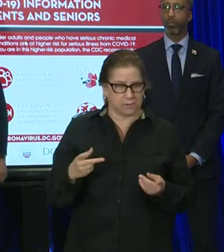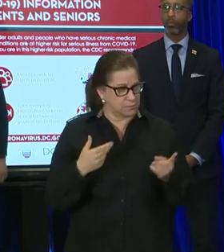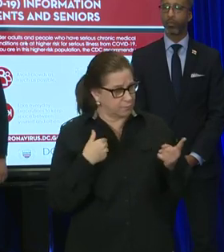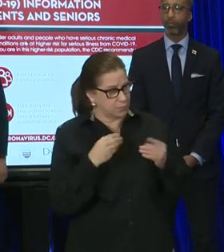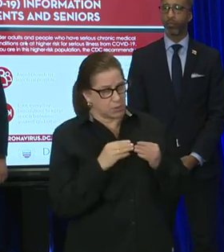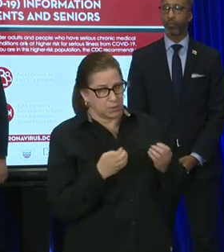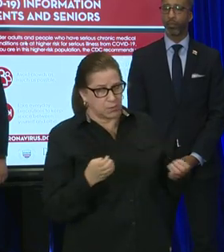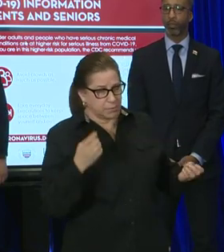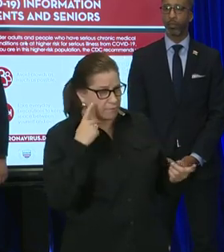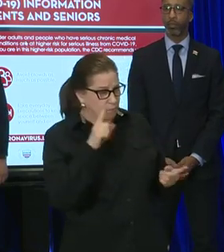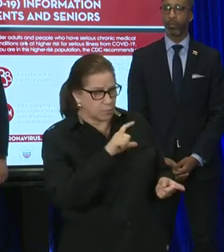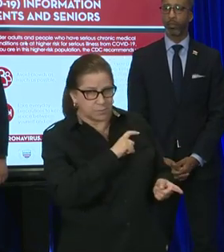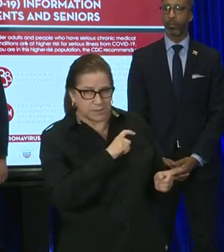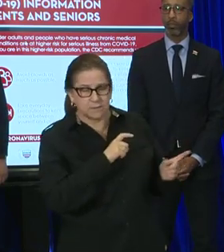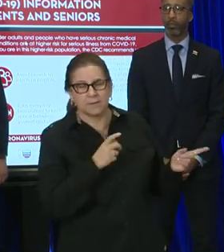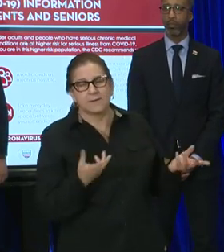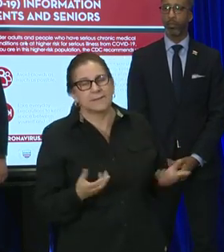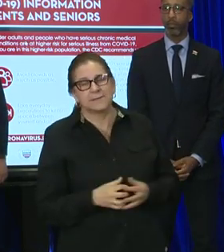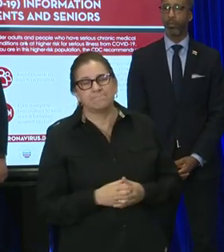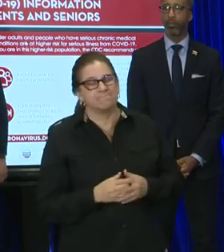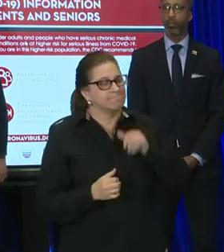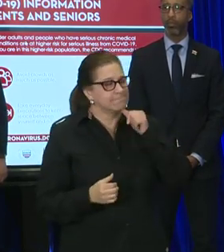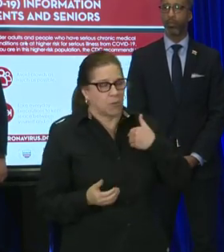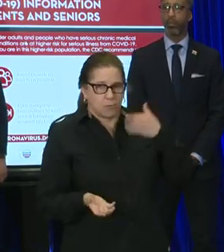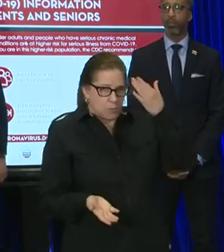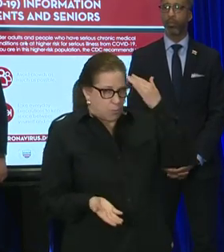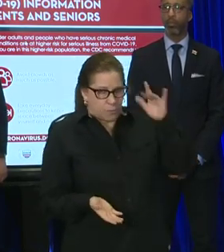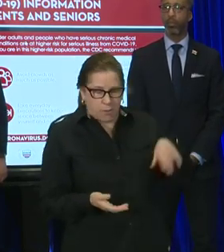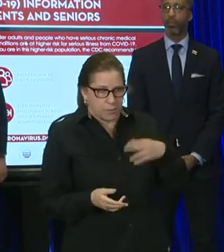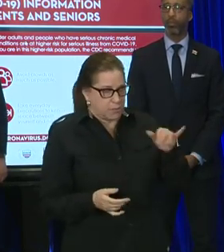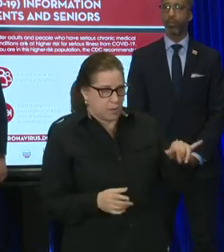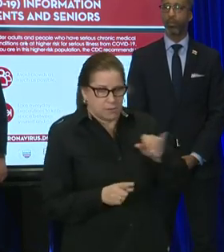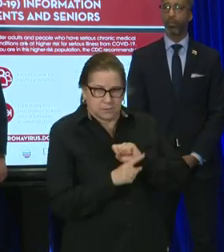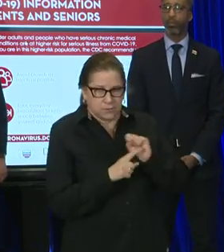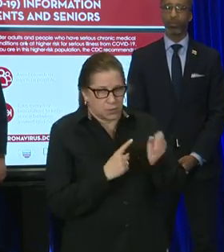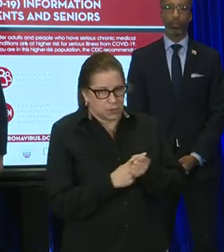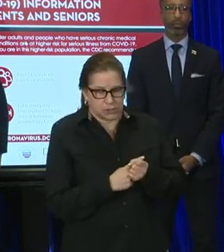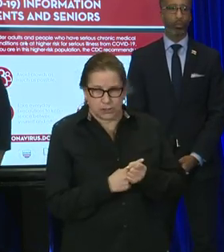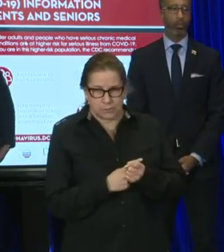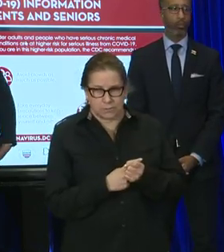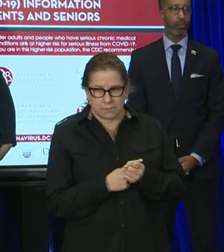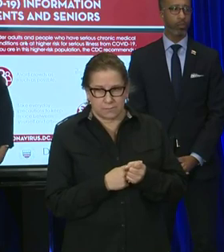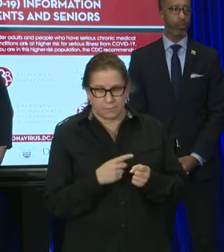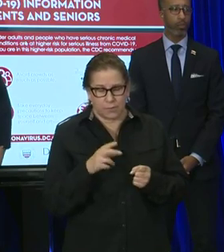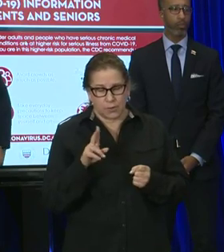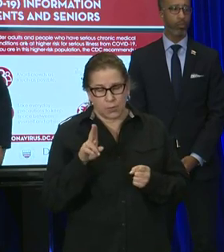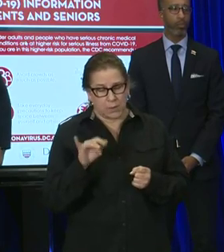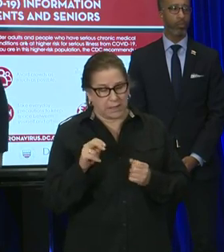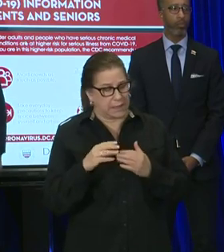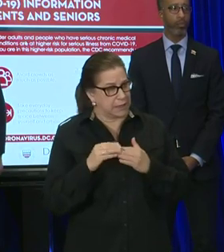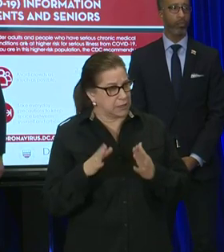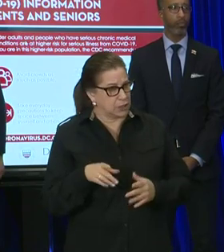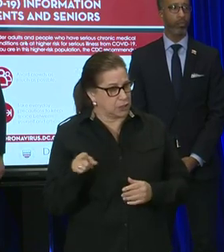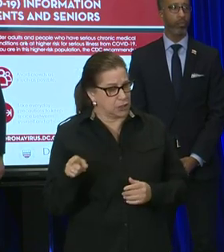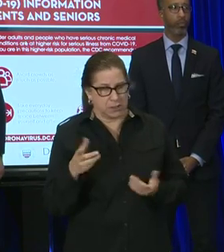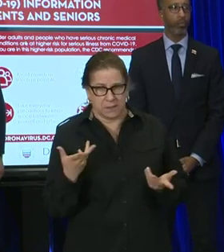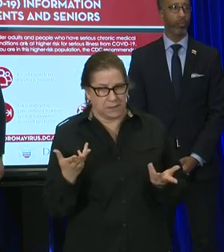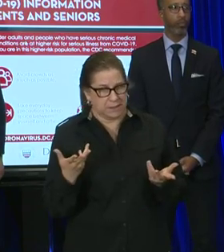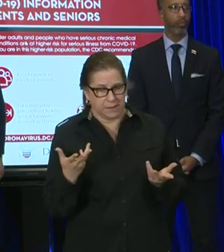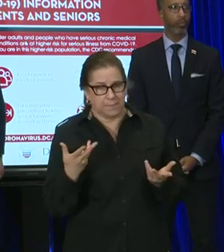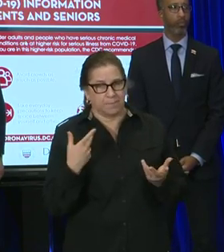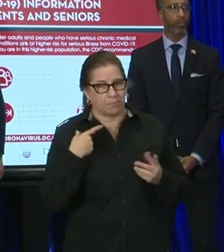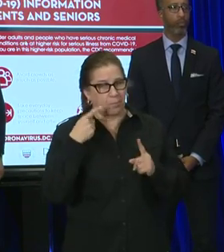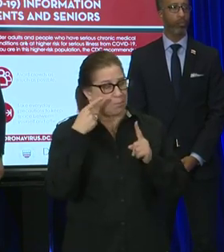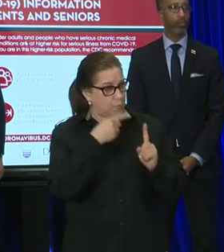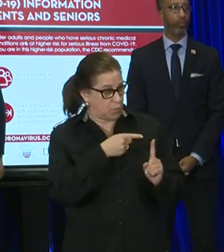with what you're talking about from the union leaders, and this is my message to everybody that's working with us. We're